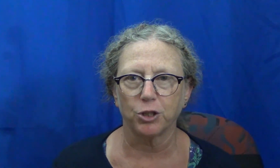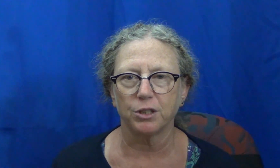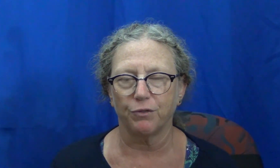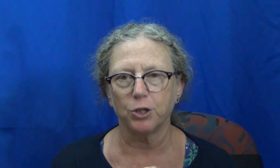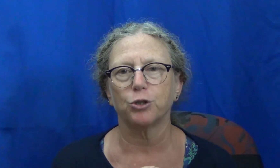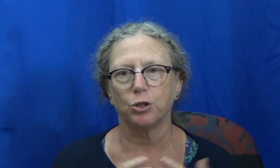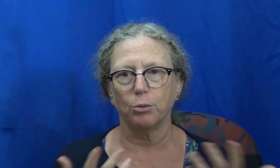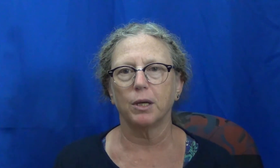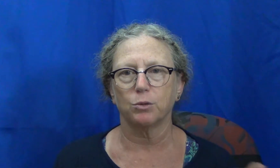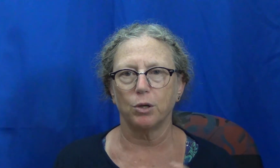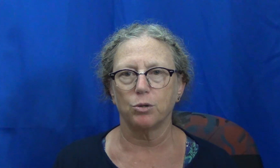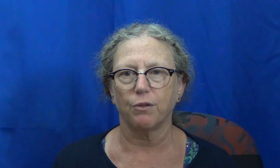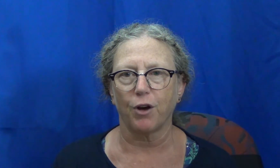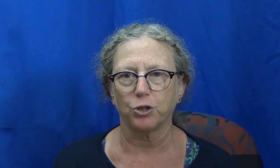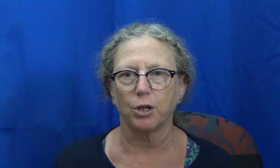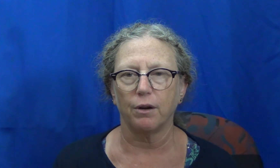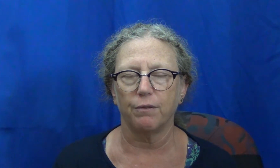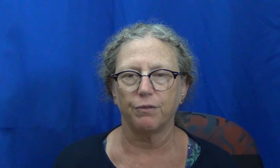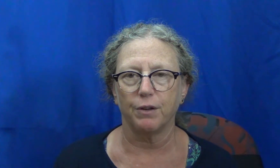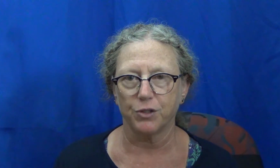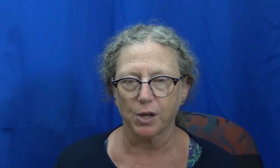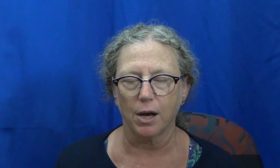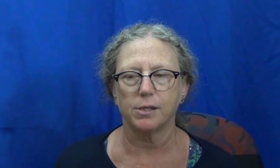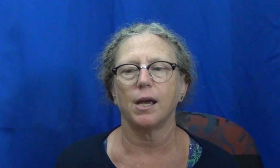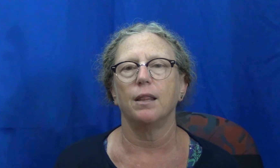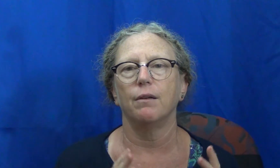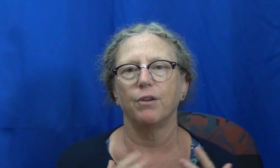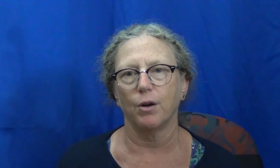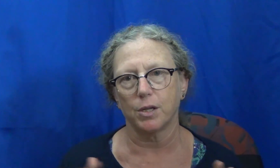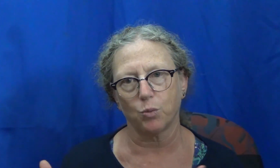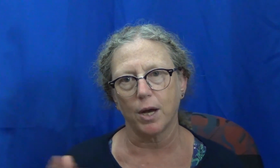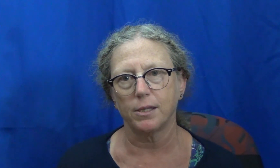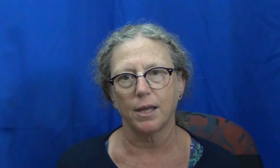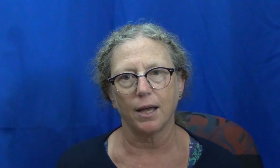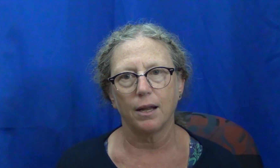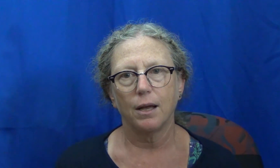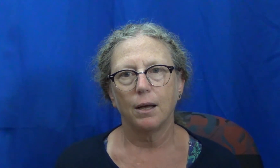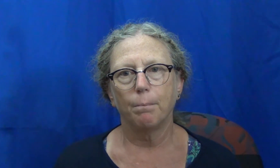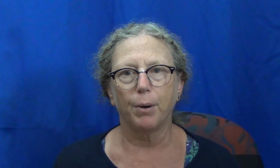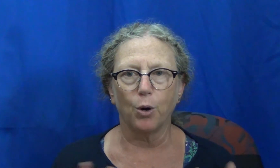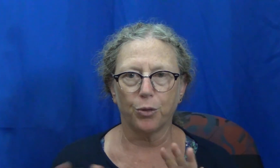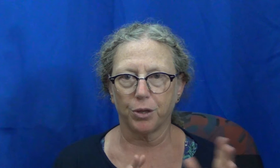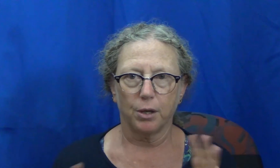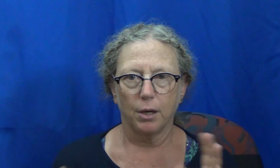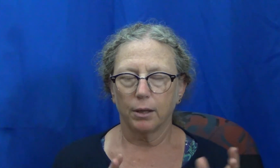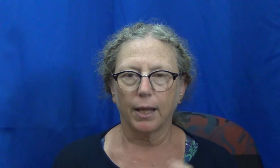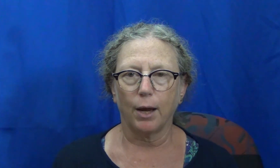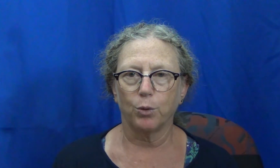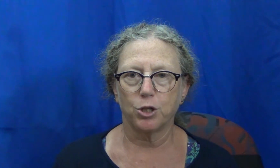and features too, because we use the function of emphasize and the various ways that both